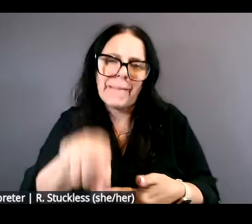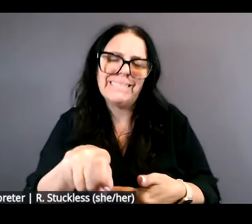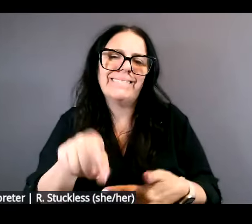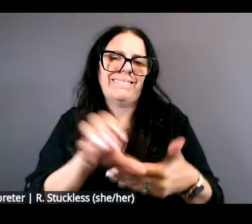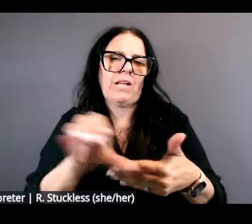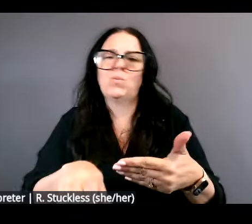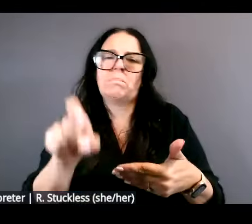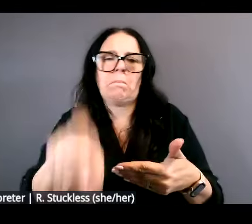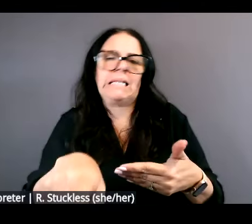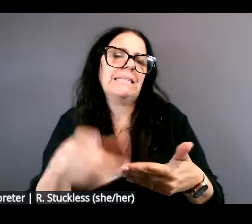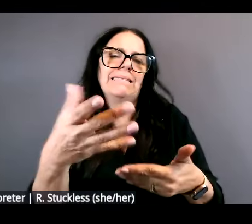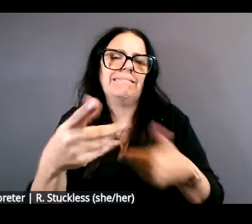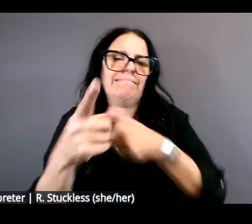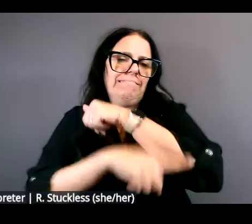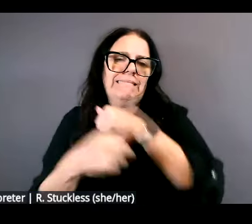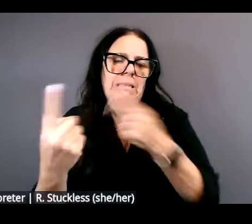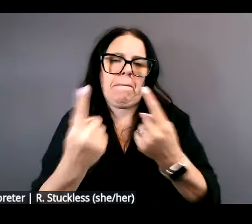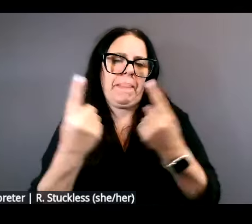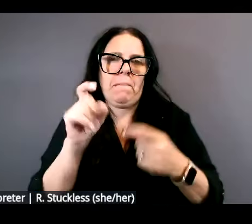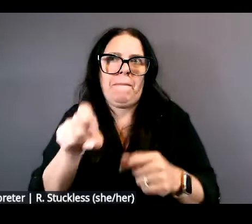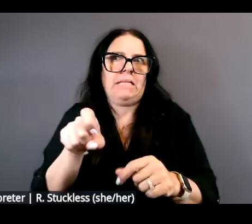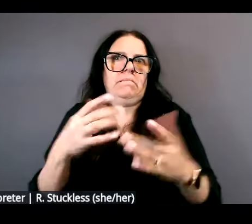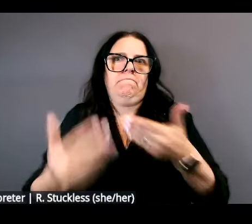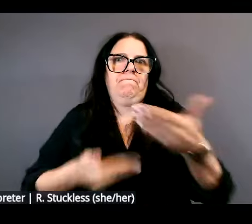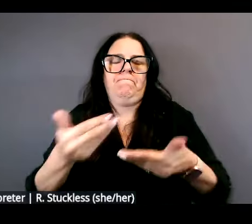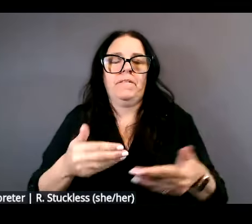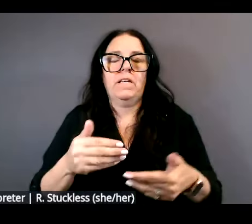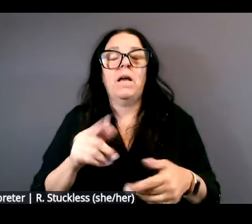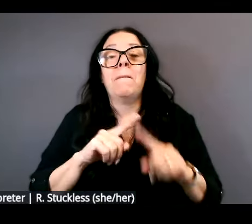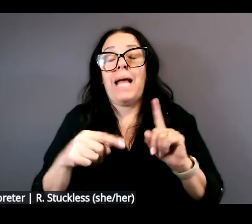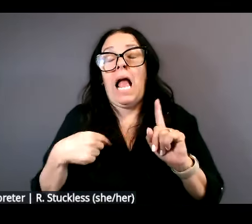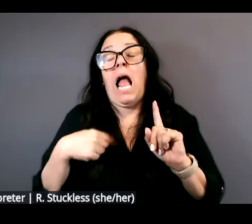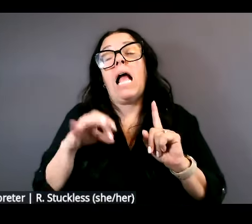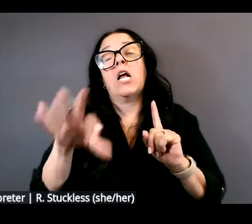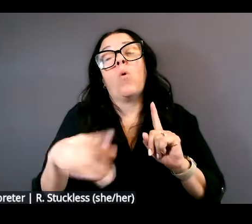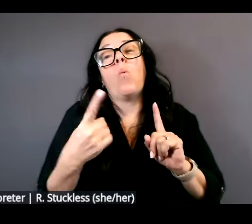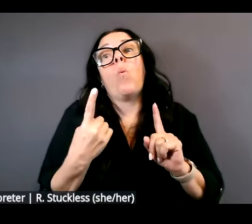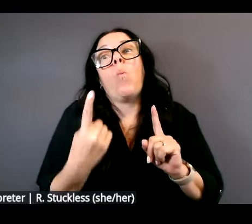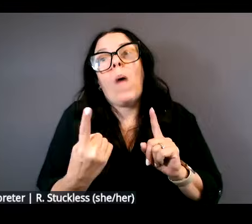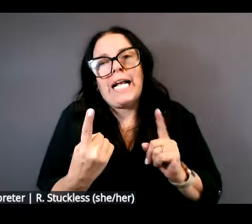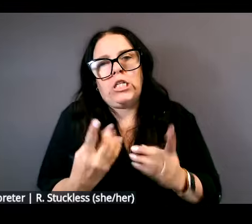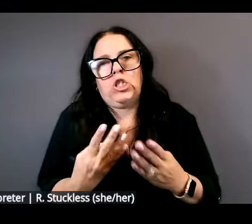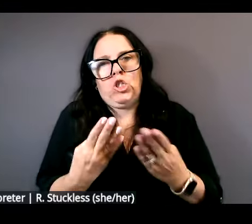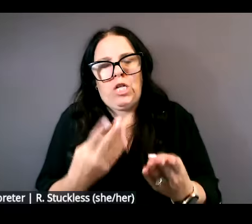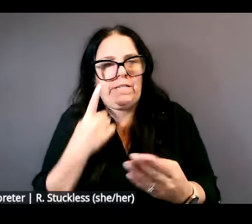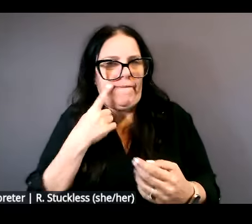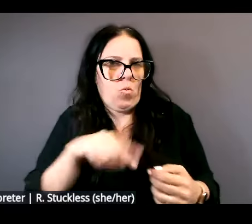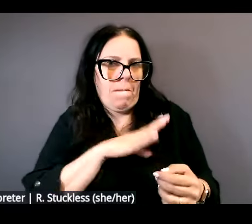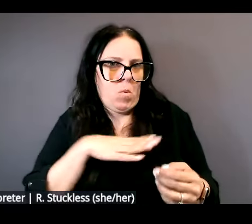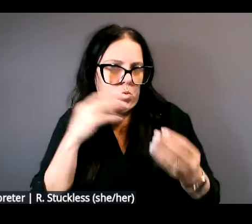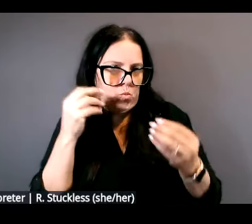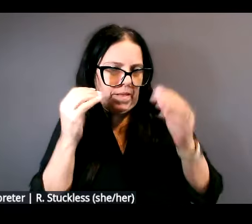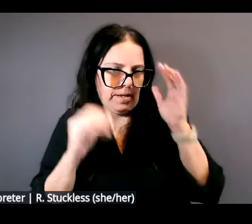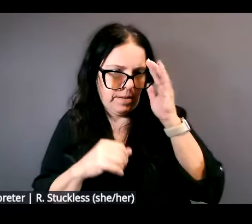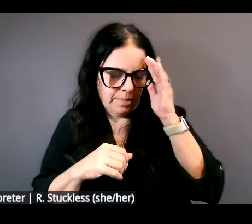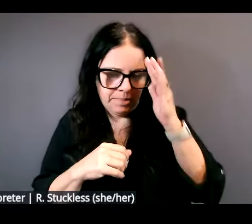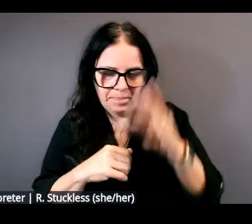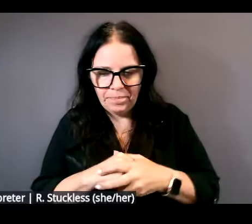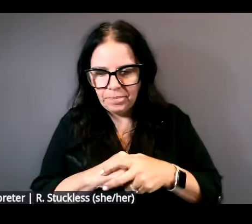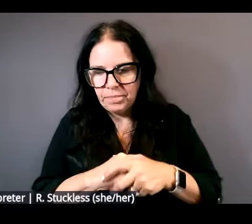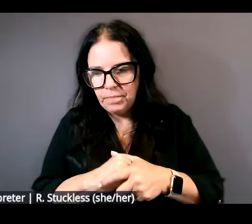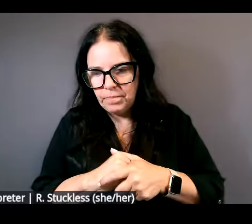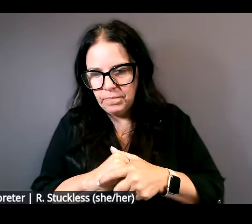have one suggestion for the board to think of. We have an option.